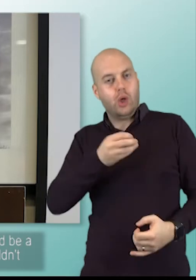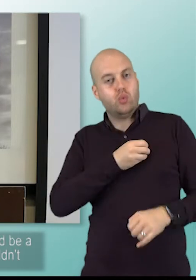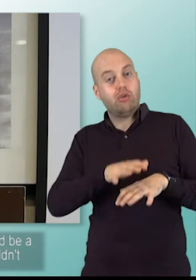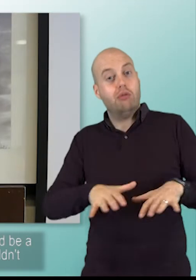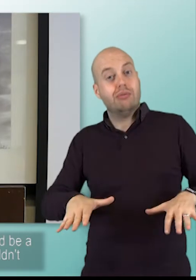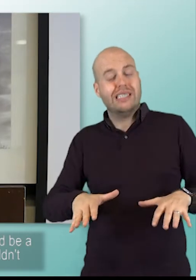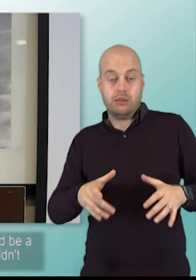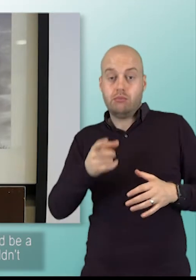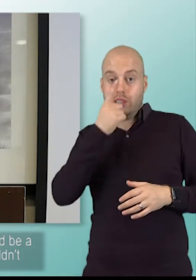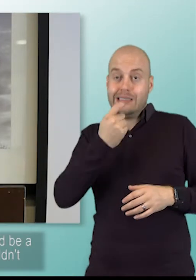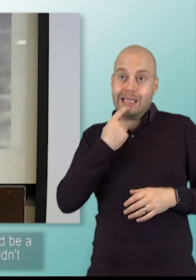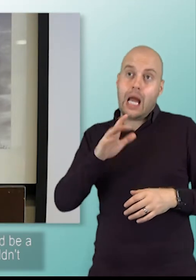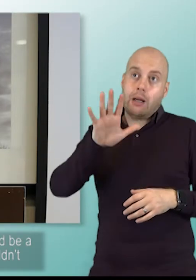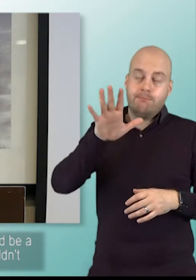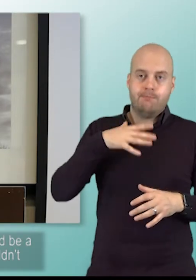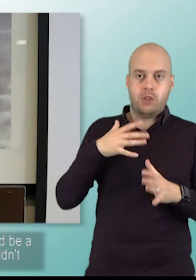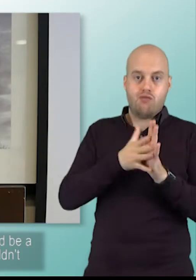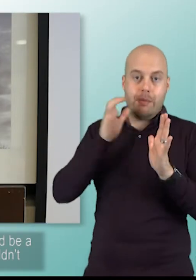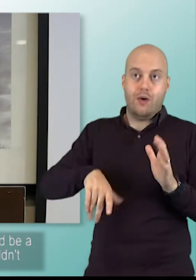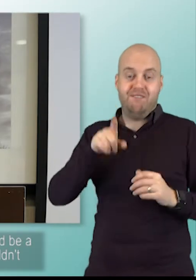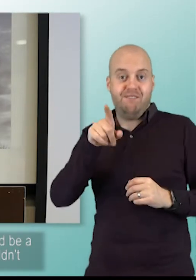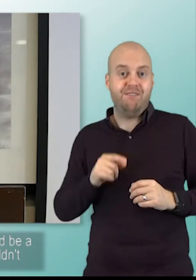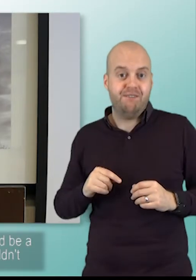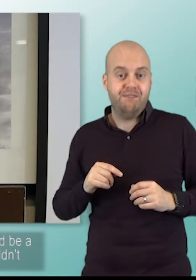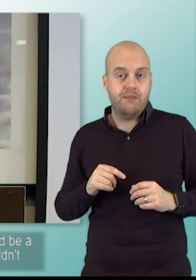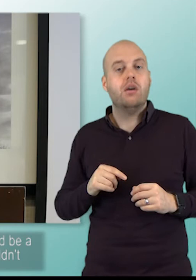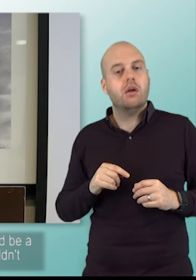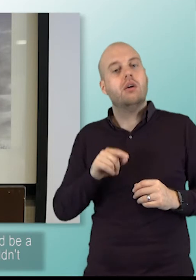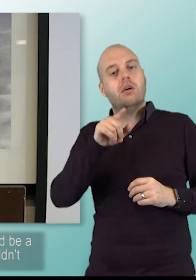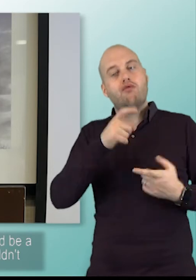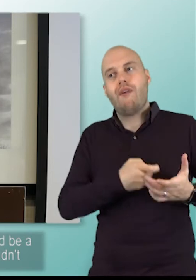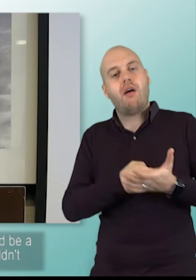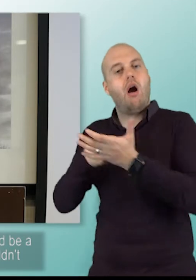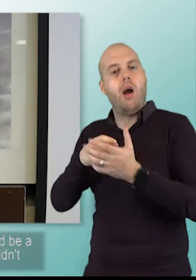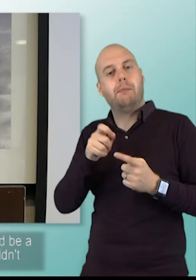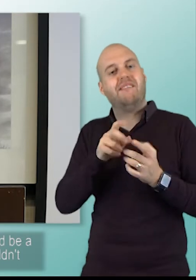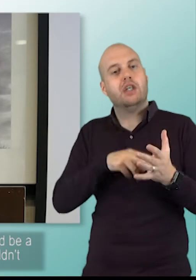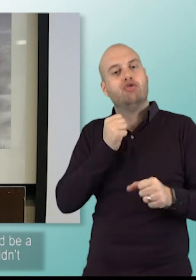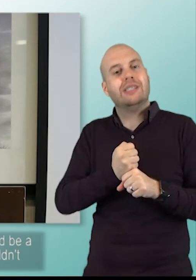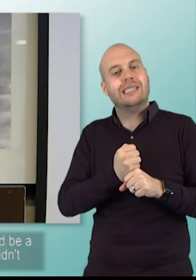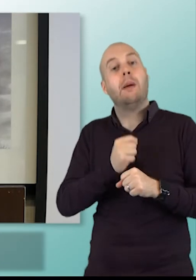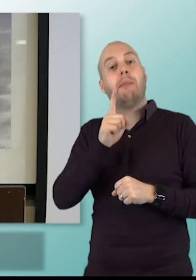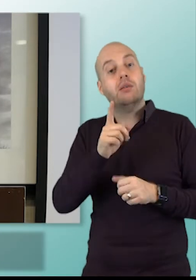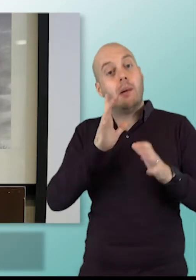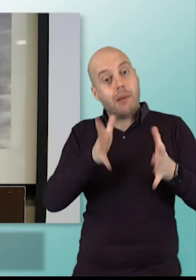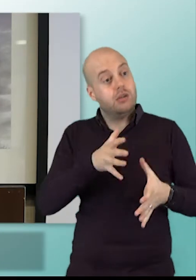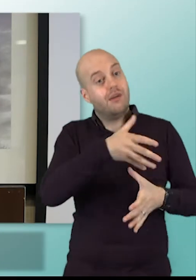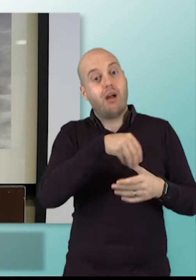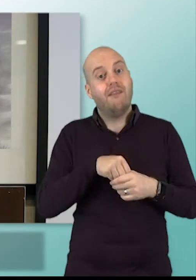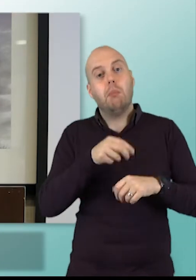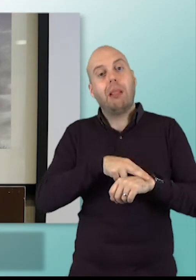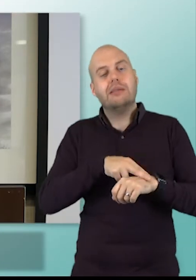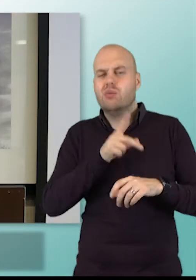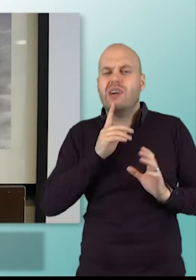you might say, nope, we're going to remove you. That would be a referral matter under the PVG system, but you wouldn't have to pass that on